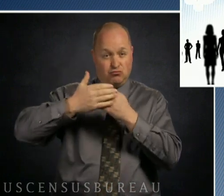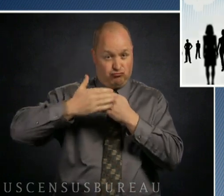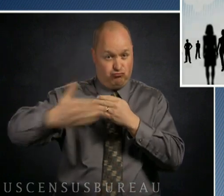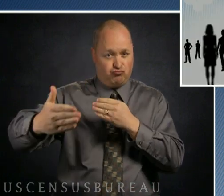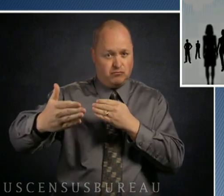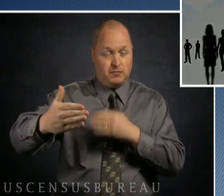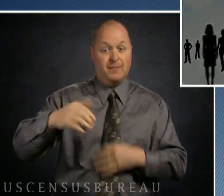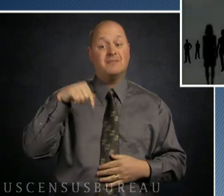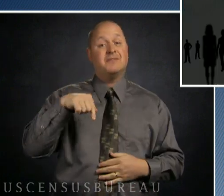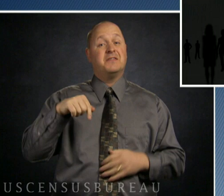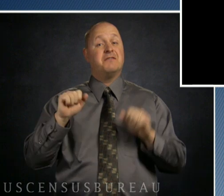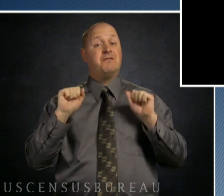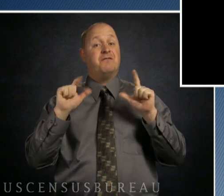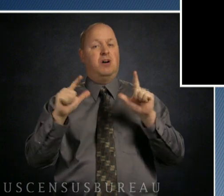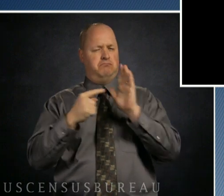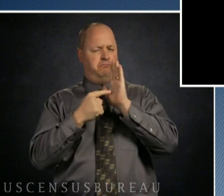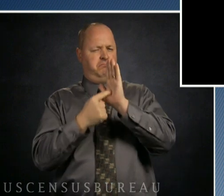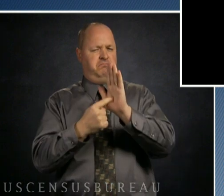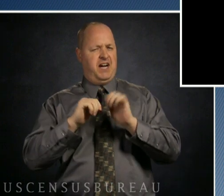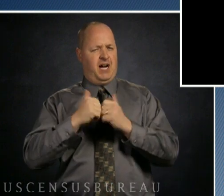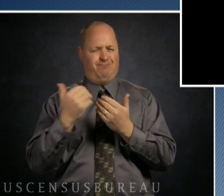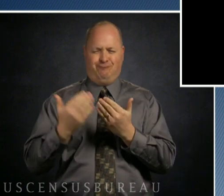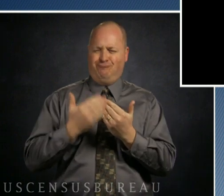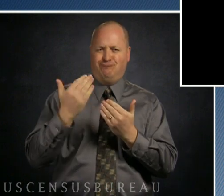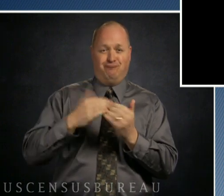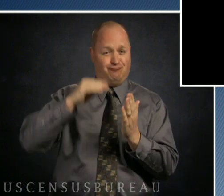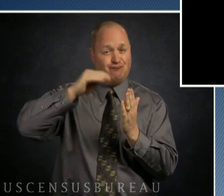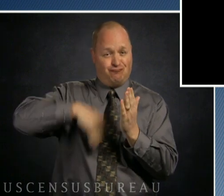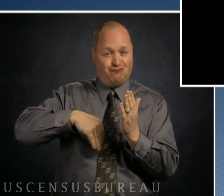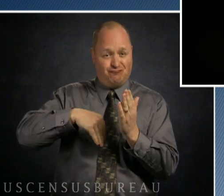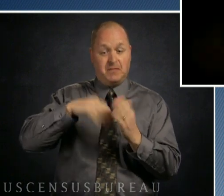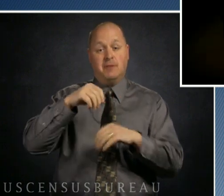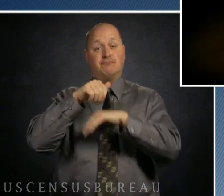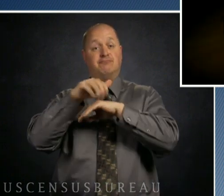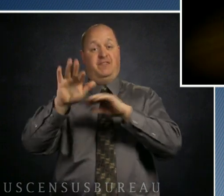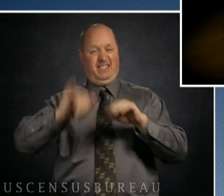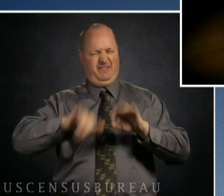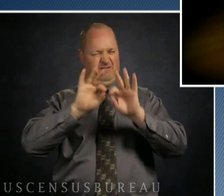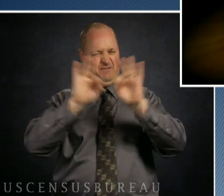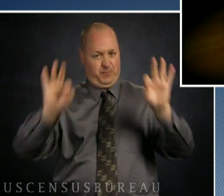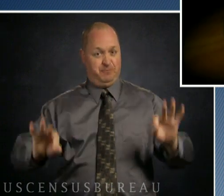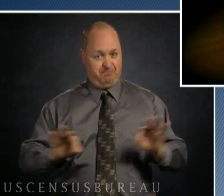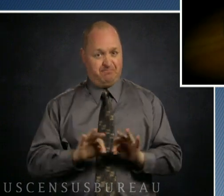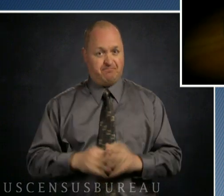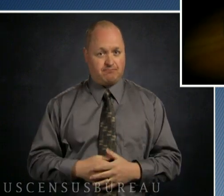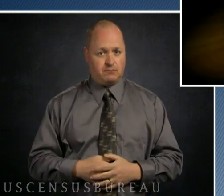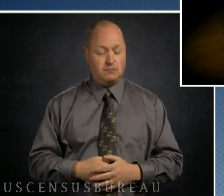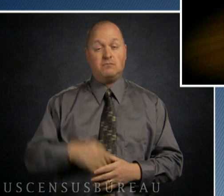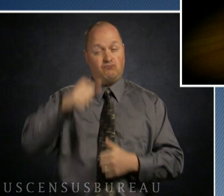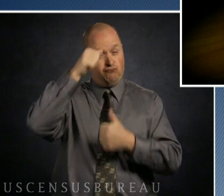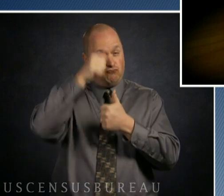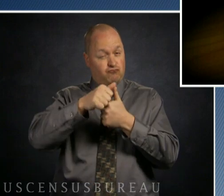years. This video will show you just how easy it is to fill in and mail back the